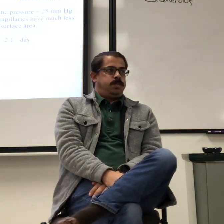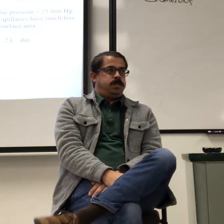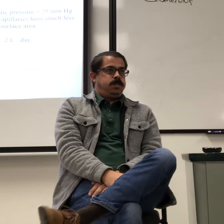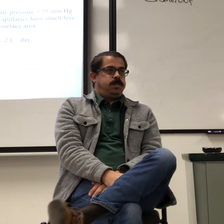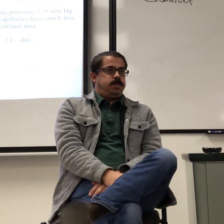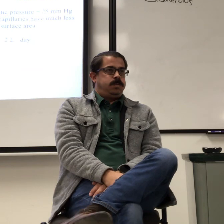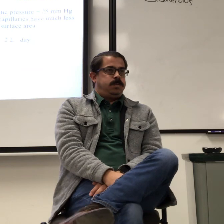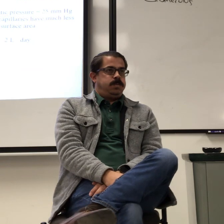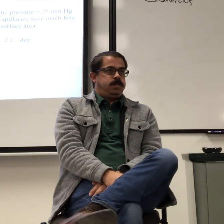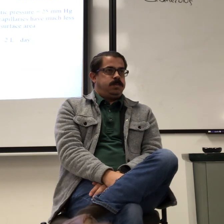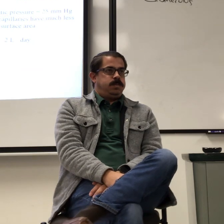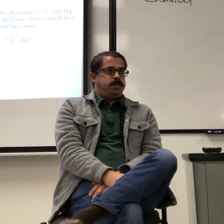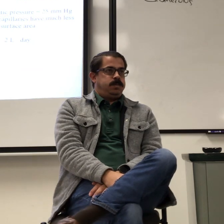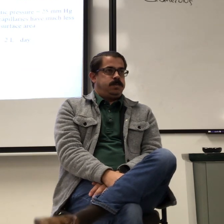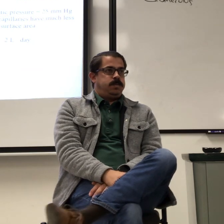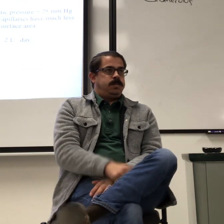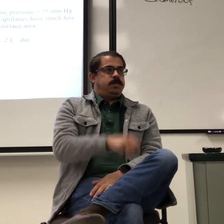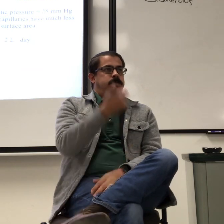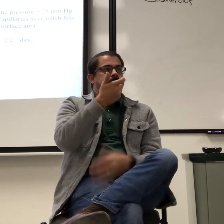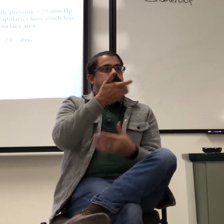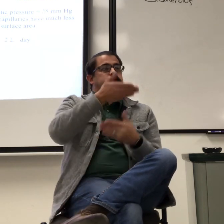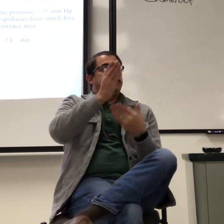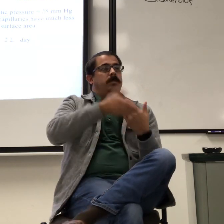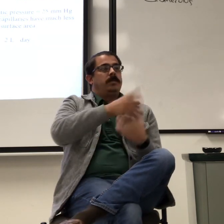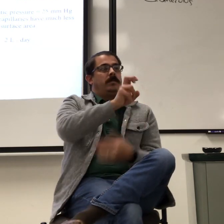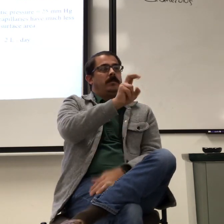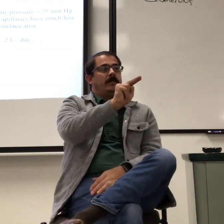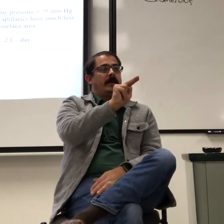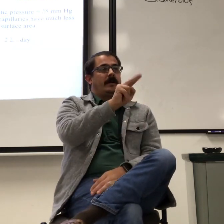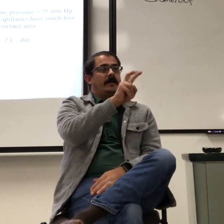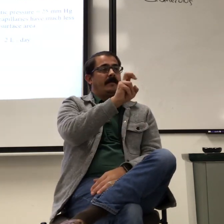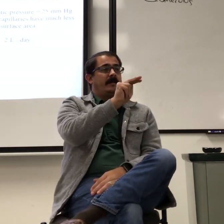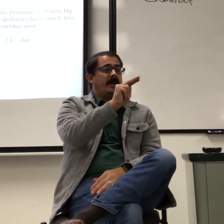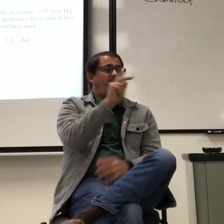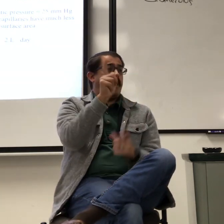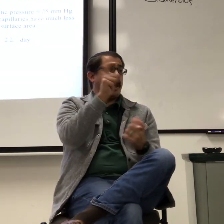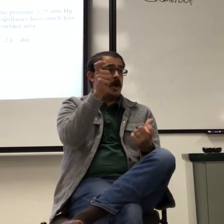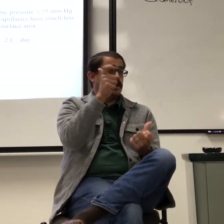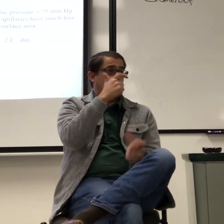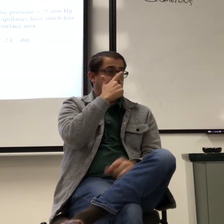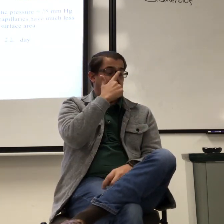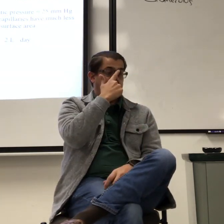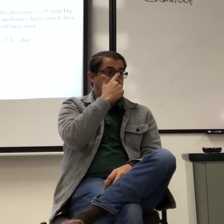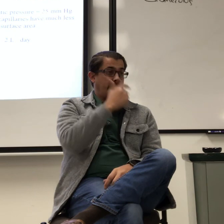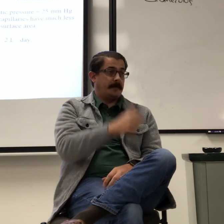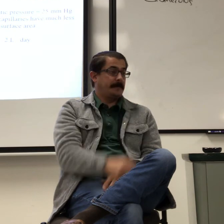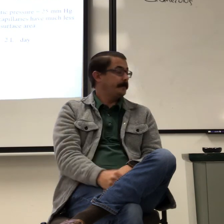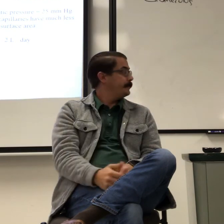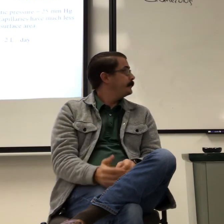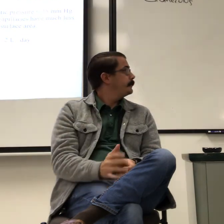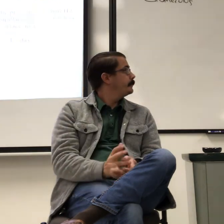And at the other end is a vein. Now veins tend to be larger in caliber, and a